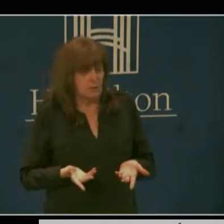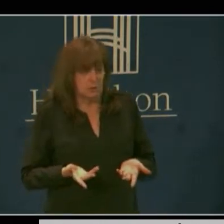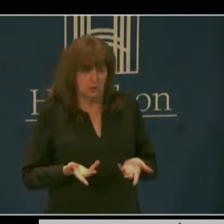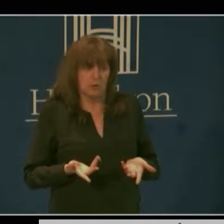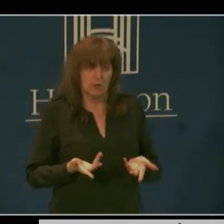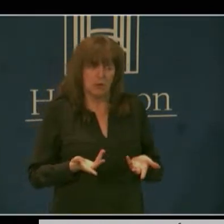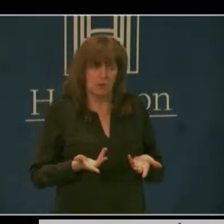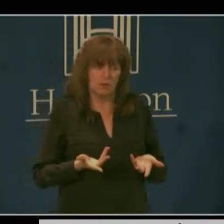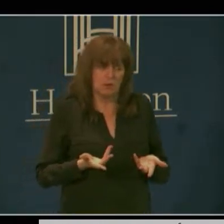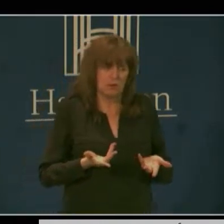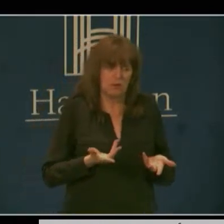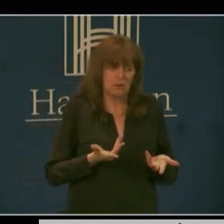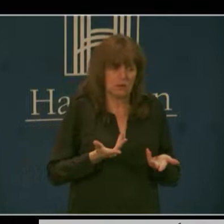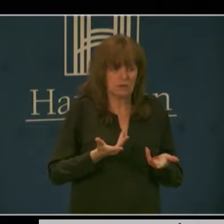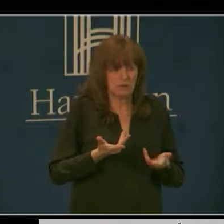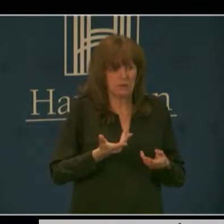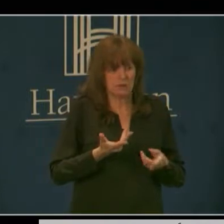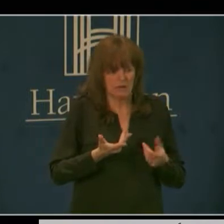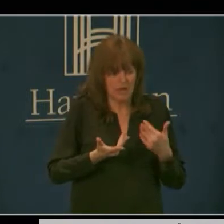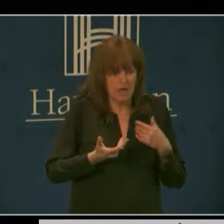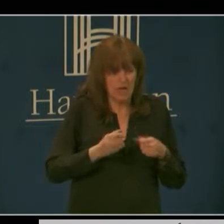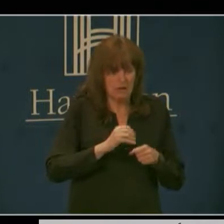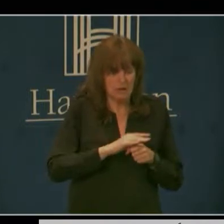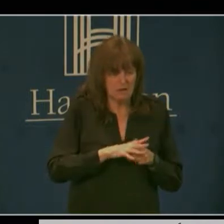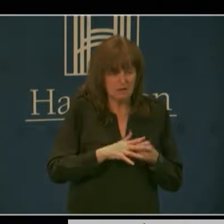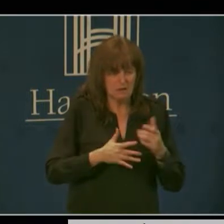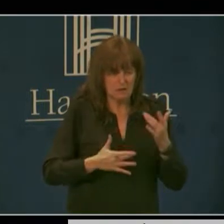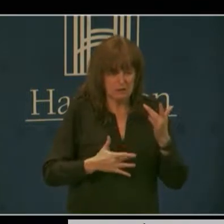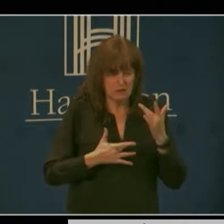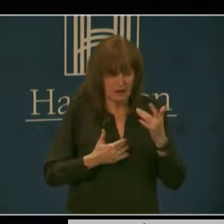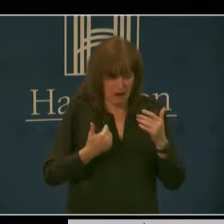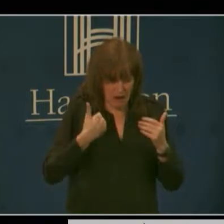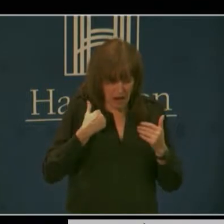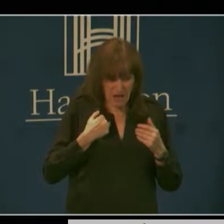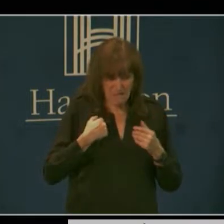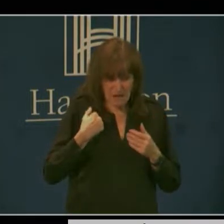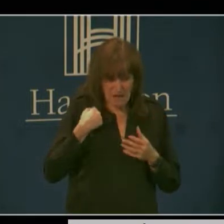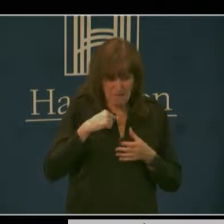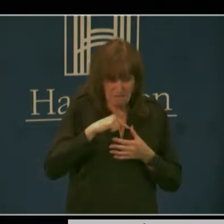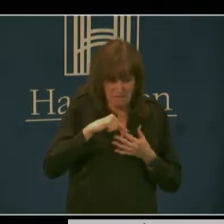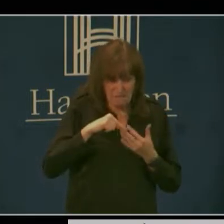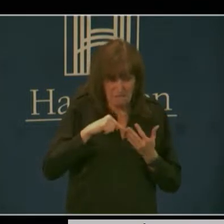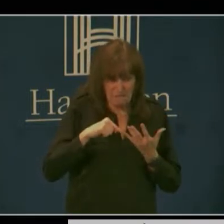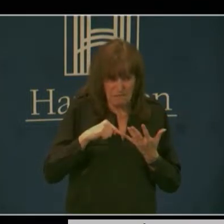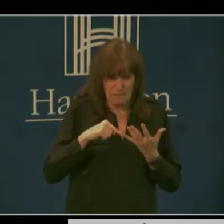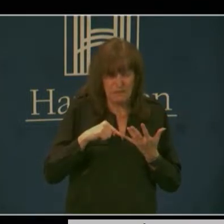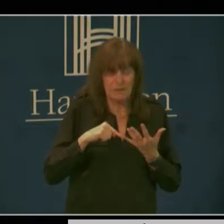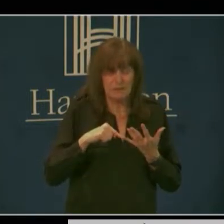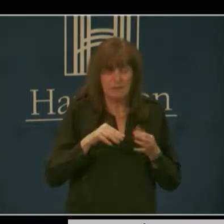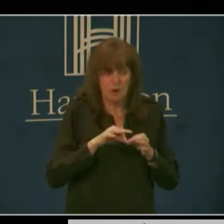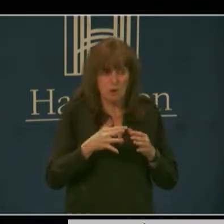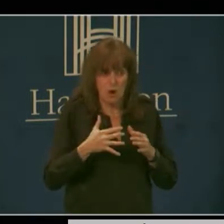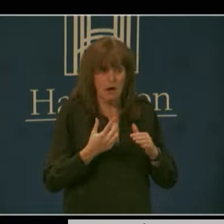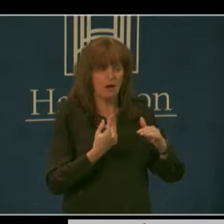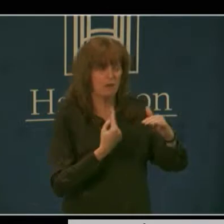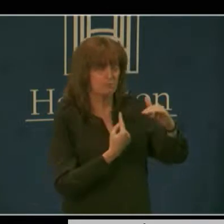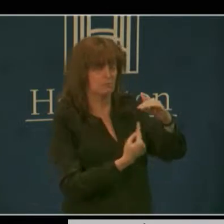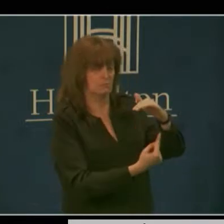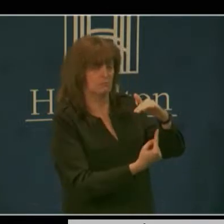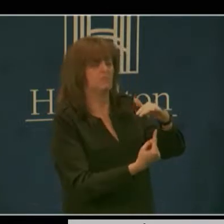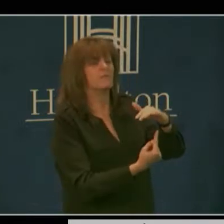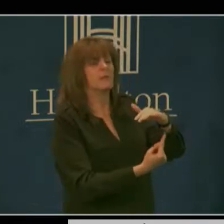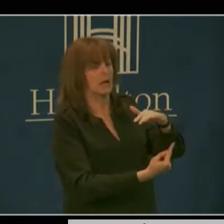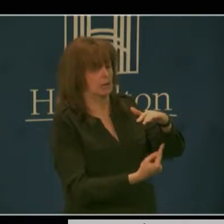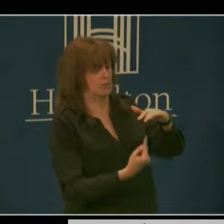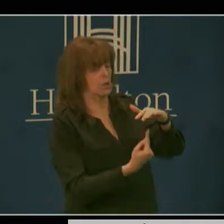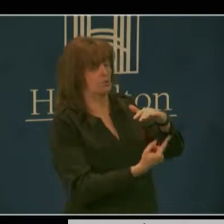symptomatic people to be tested so that A, we can self-isolate them, block the virus off from others, and